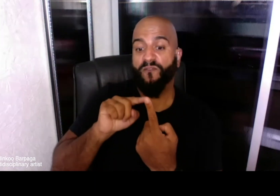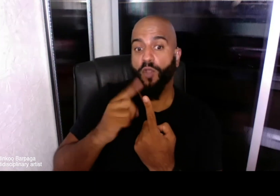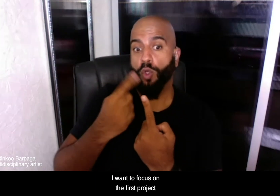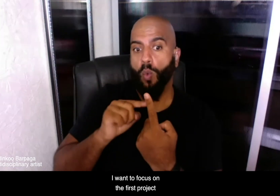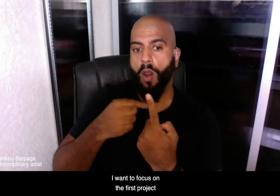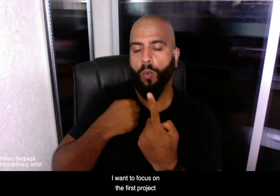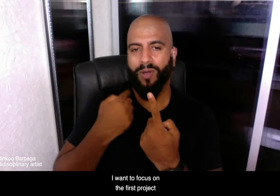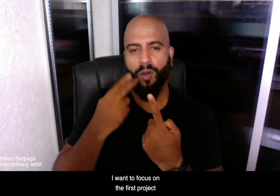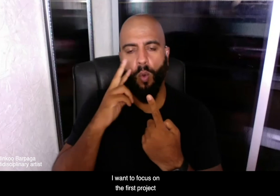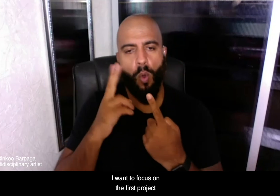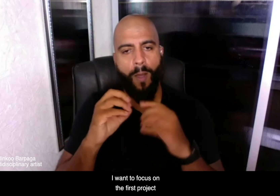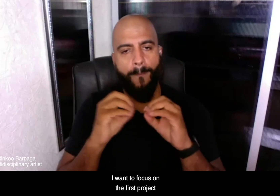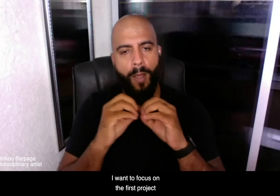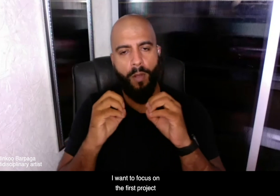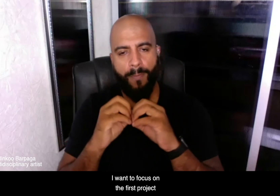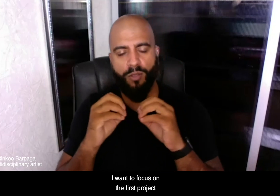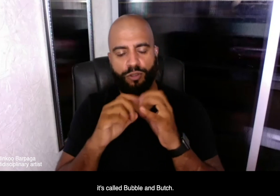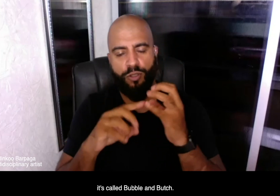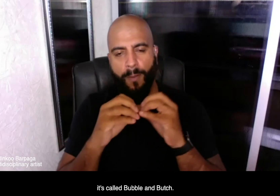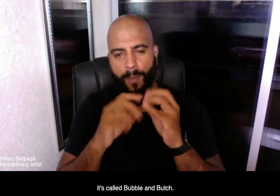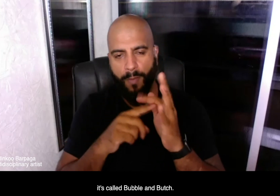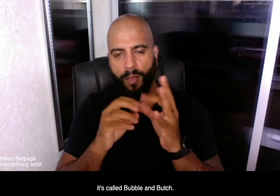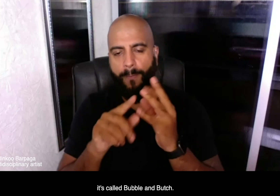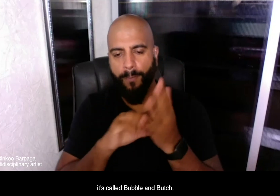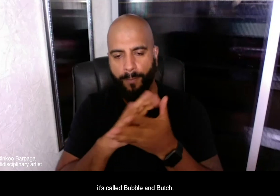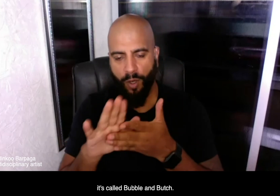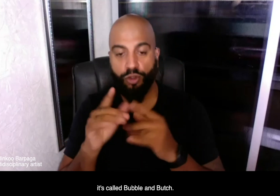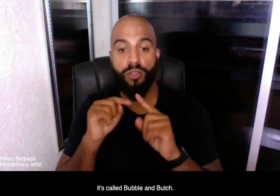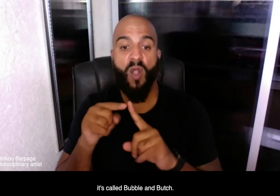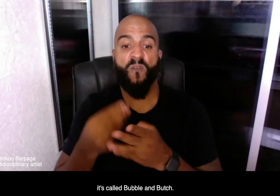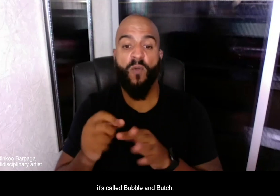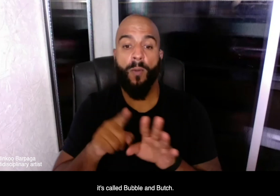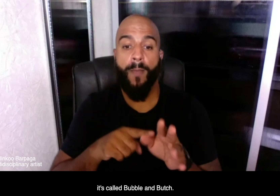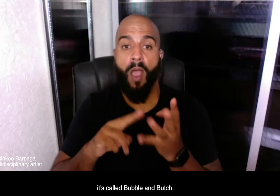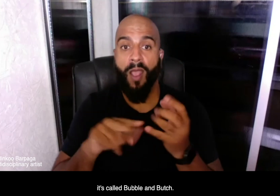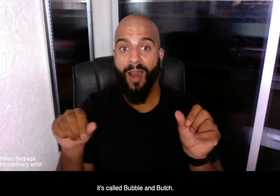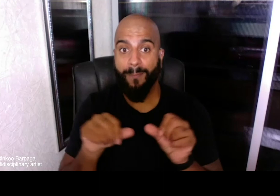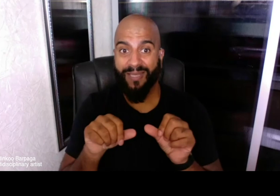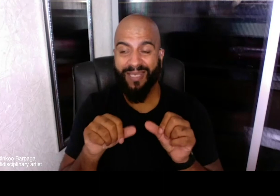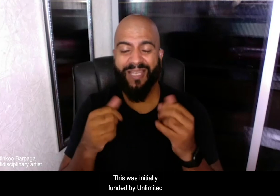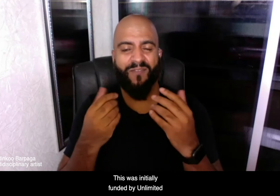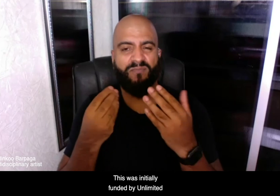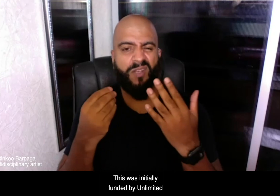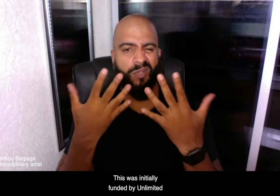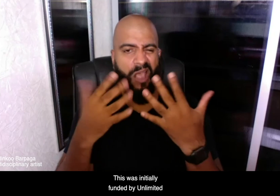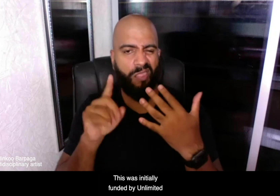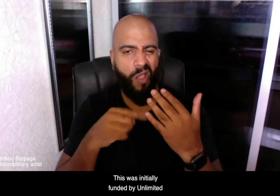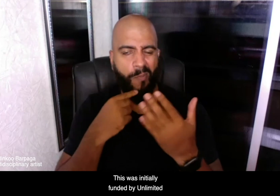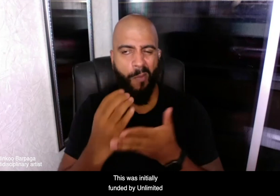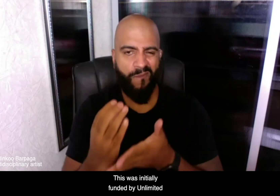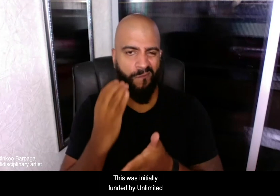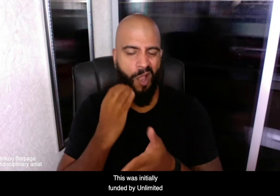So I want to focus on the first project. It's called Bubble and Butch. This was initially